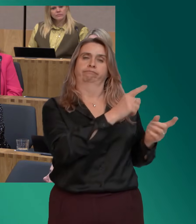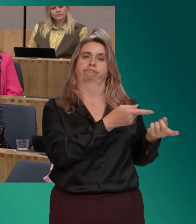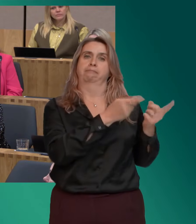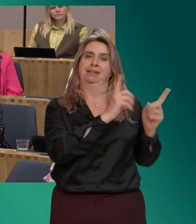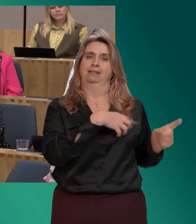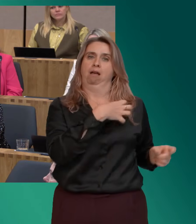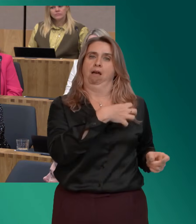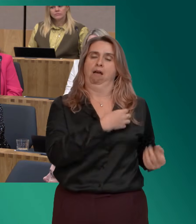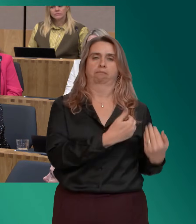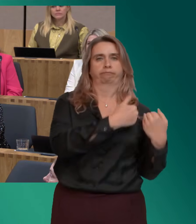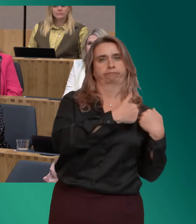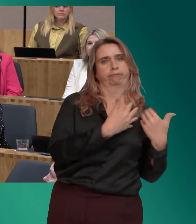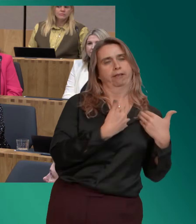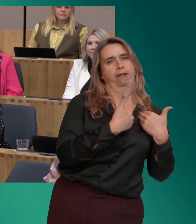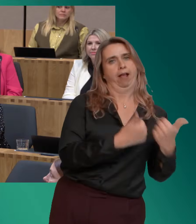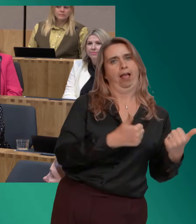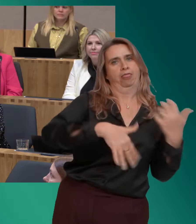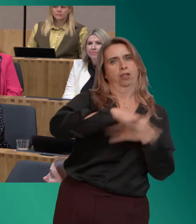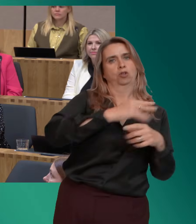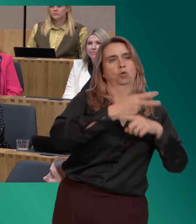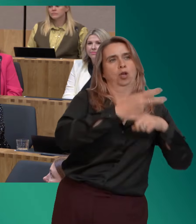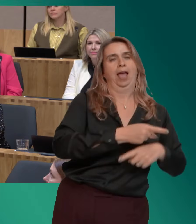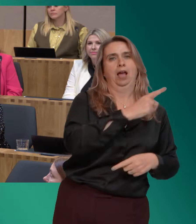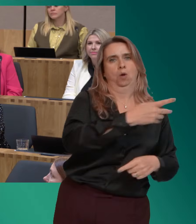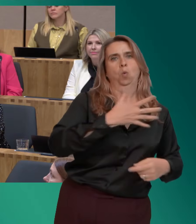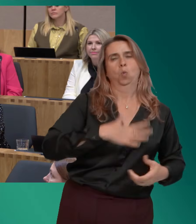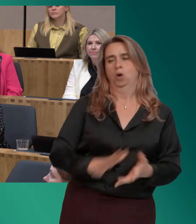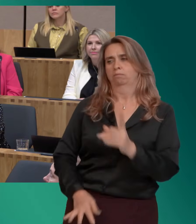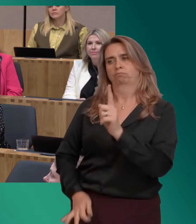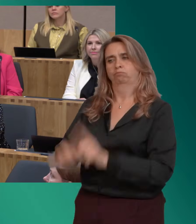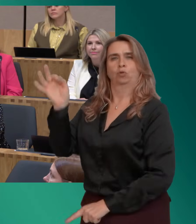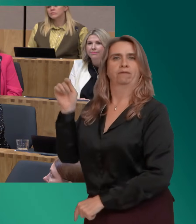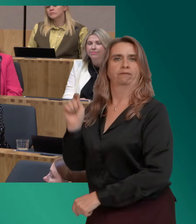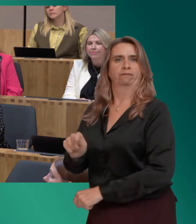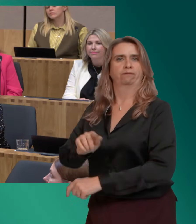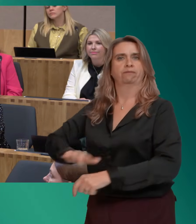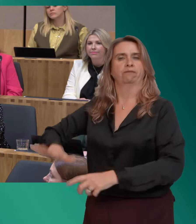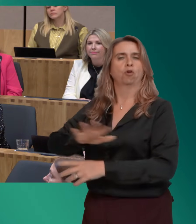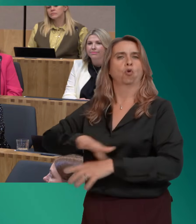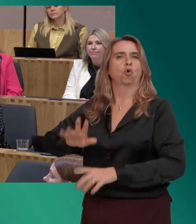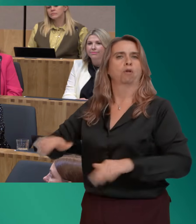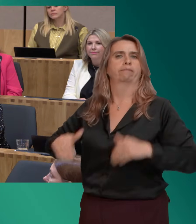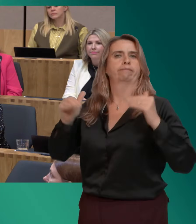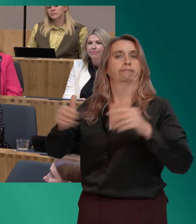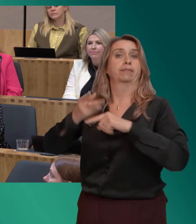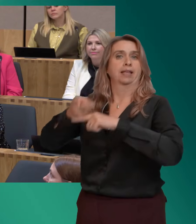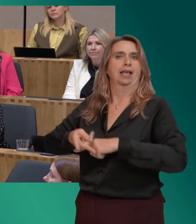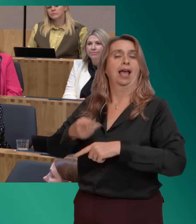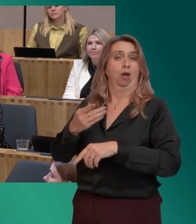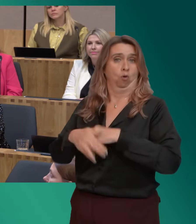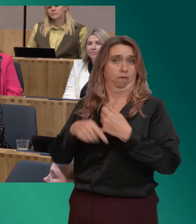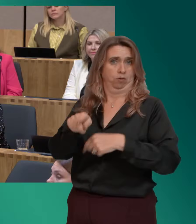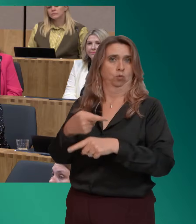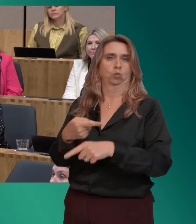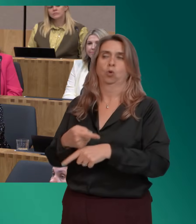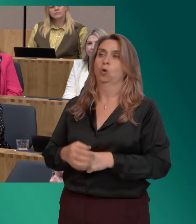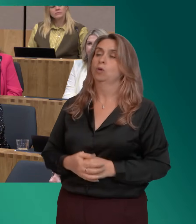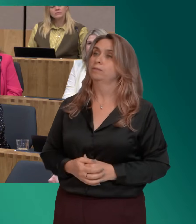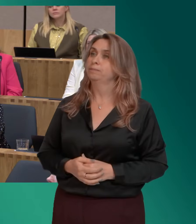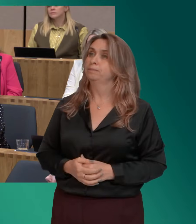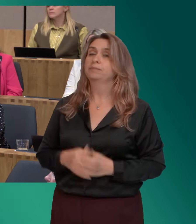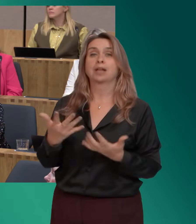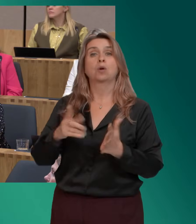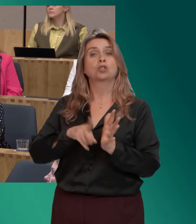myself wants to see much more being done to provide the kind of level of care that the member references. Jane